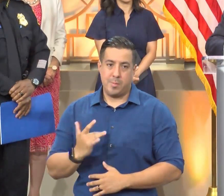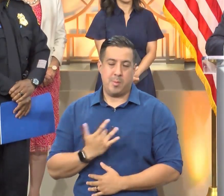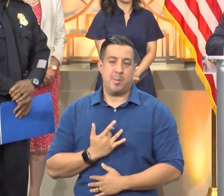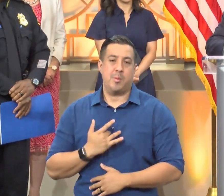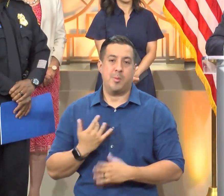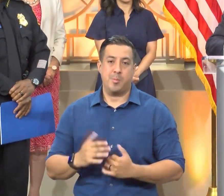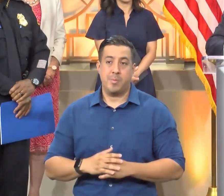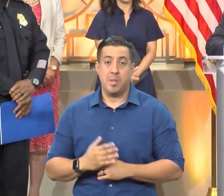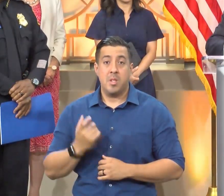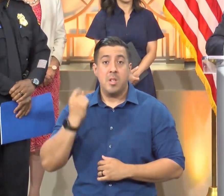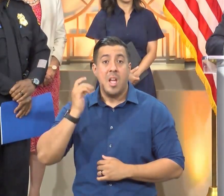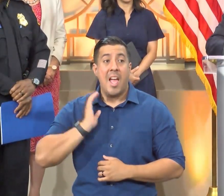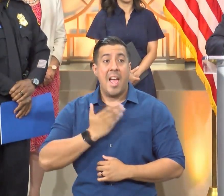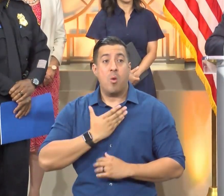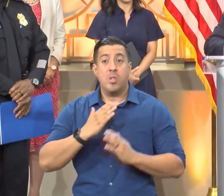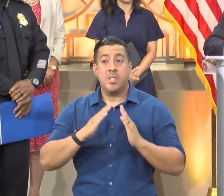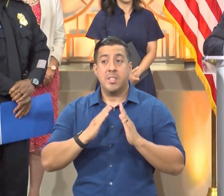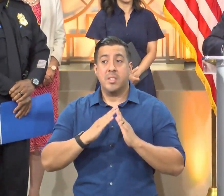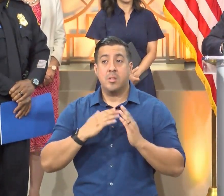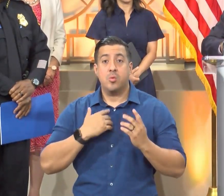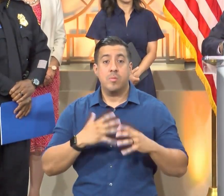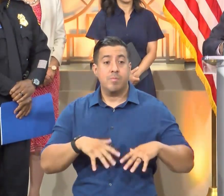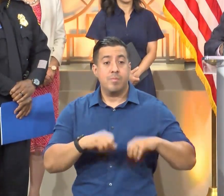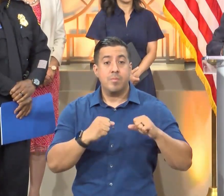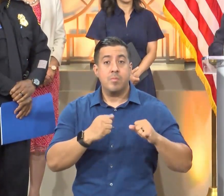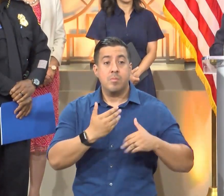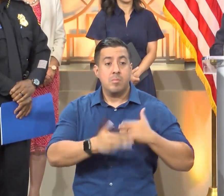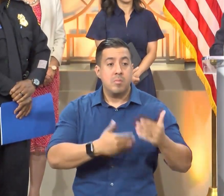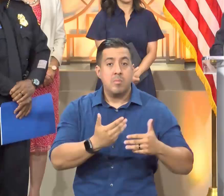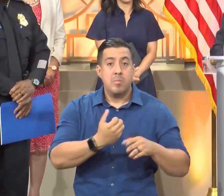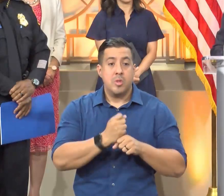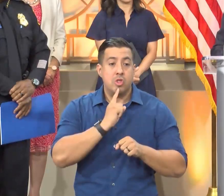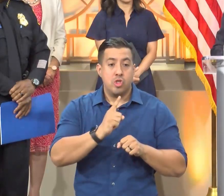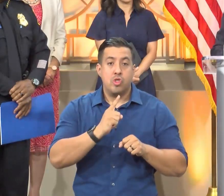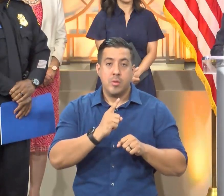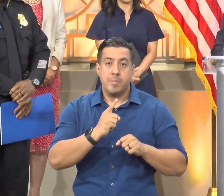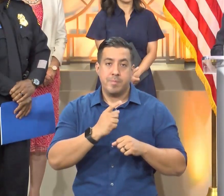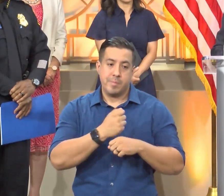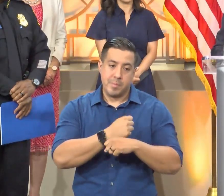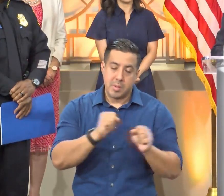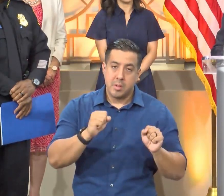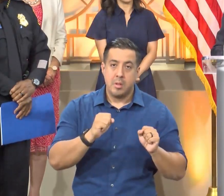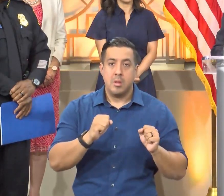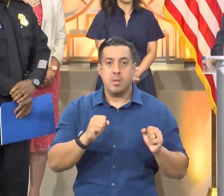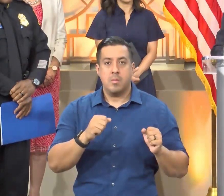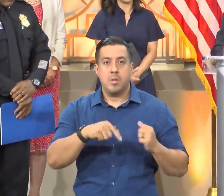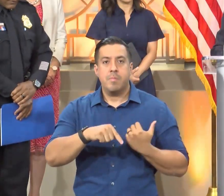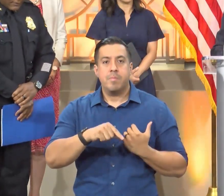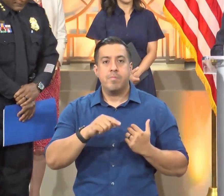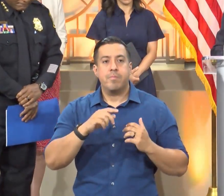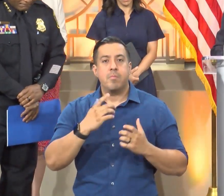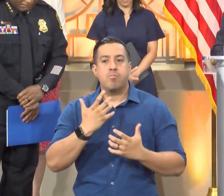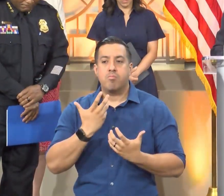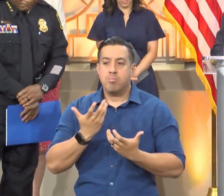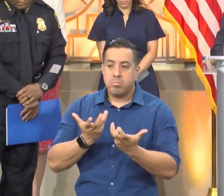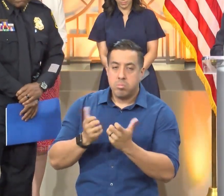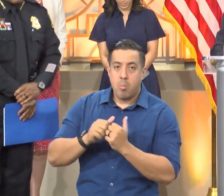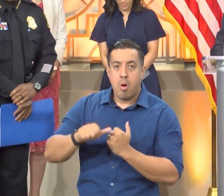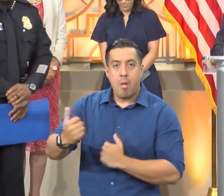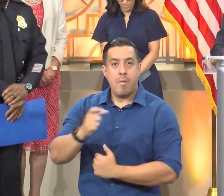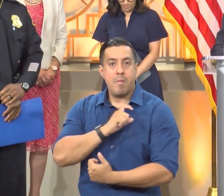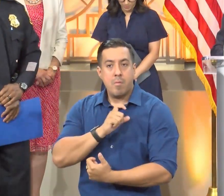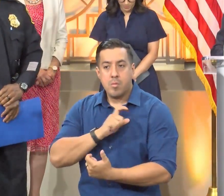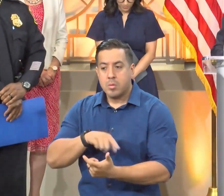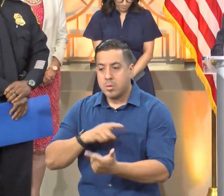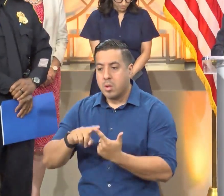taking steps proactively, working to keep our city safe by collaborating with other law enforcement agencies